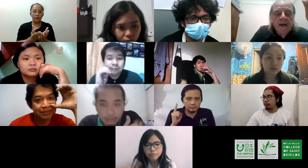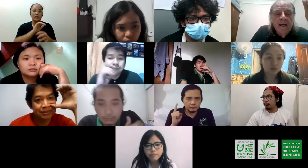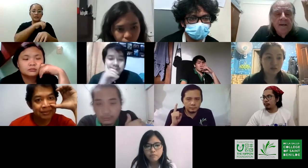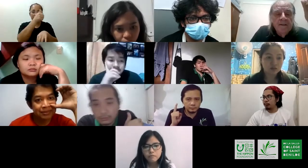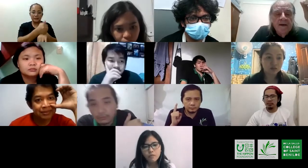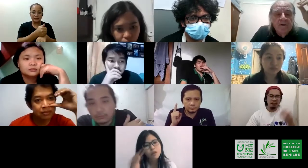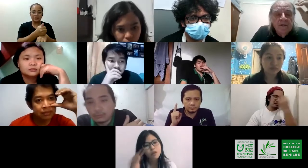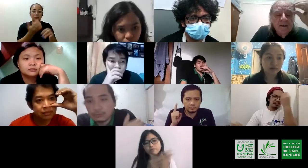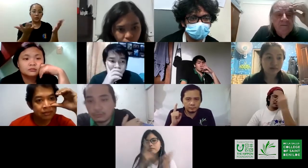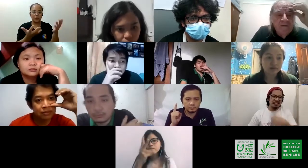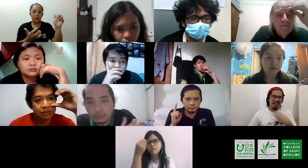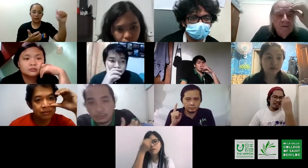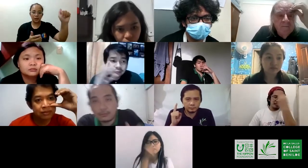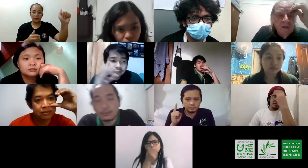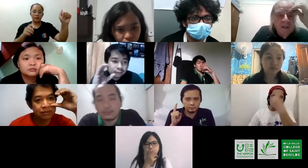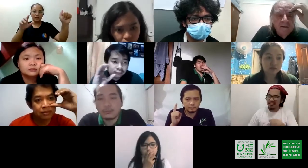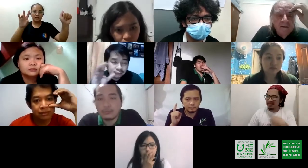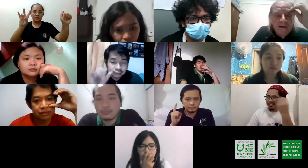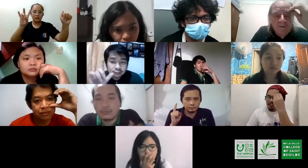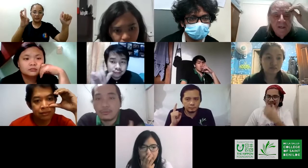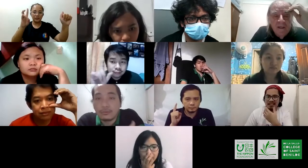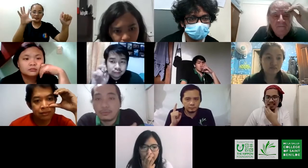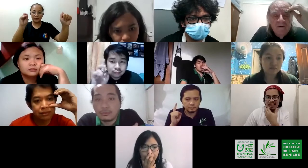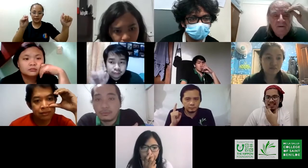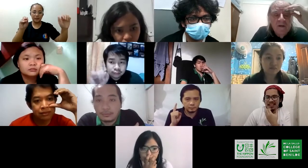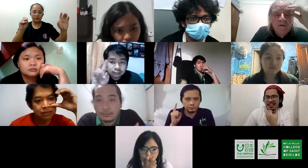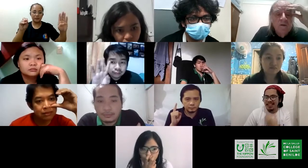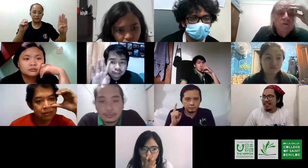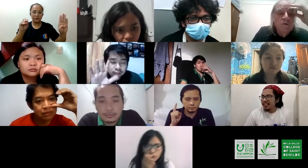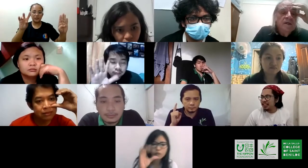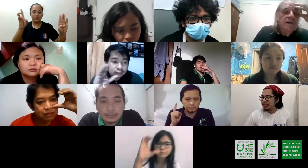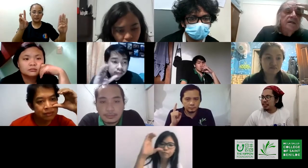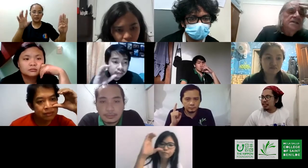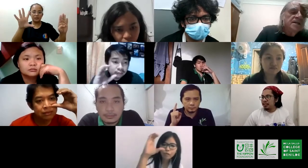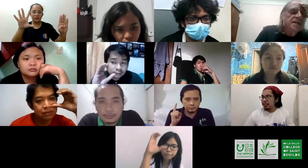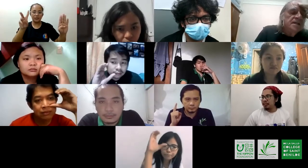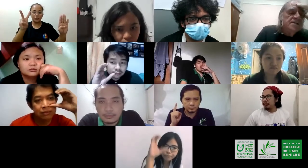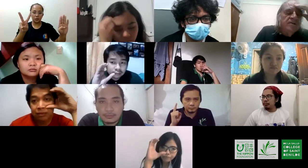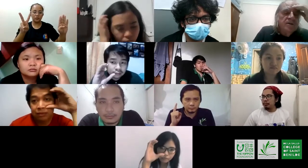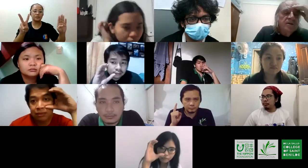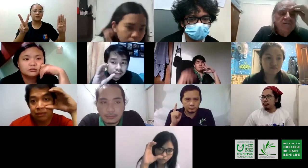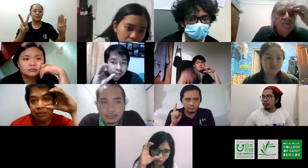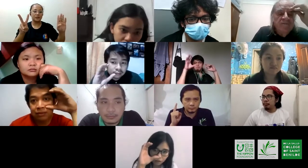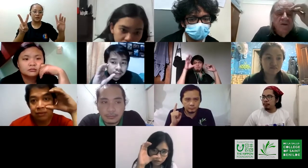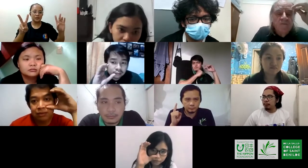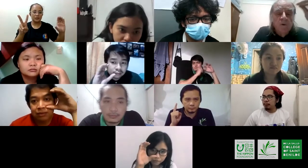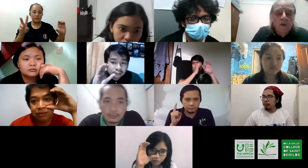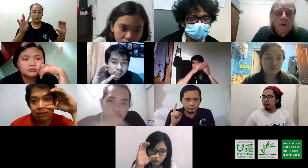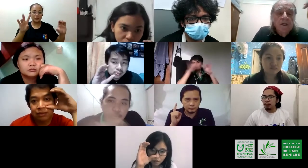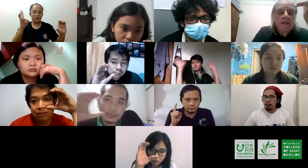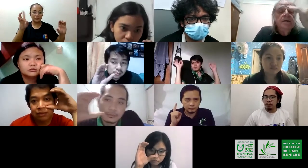A, 1750, B, 1752, C, 1754,